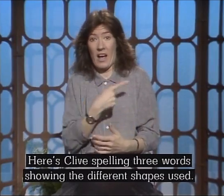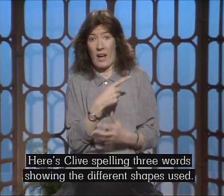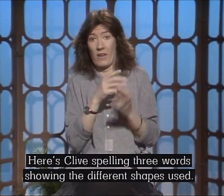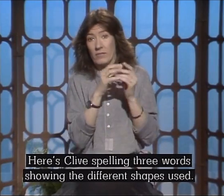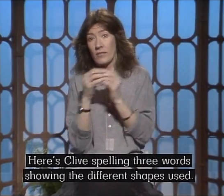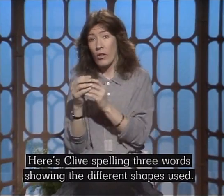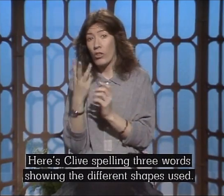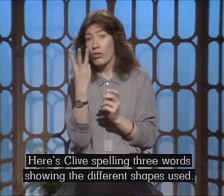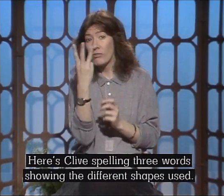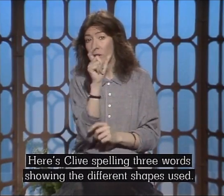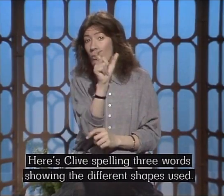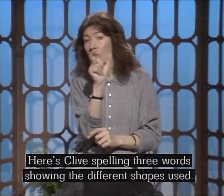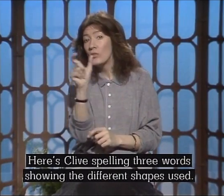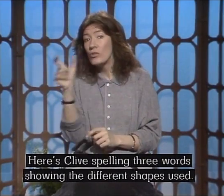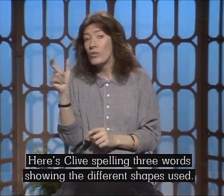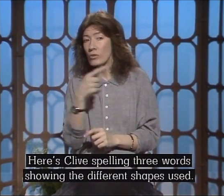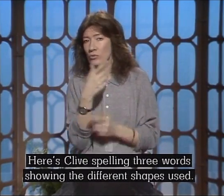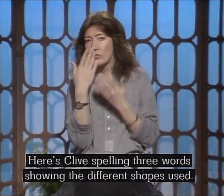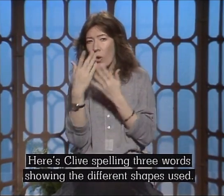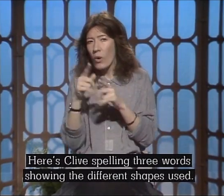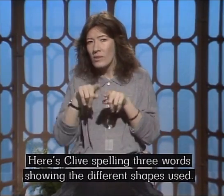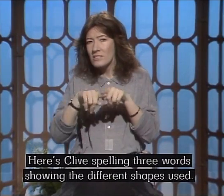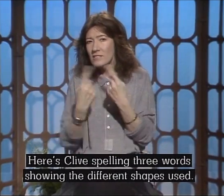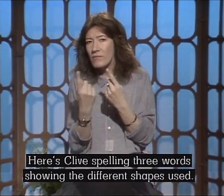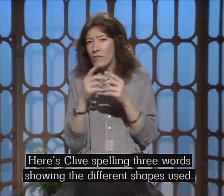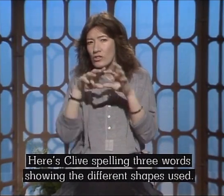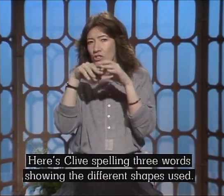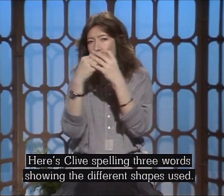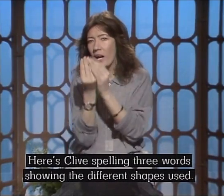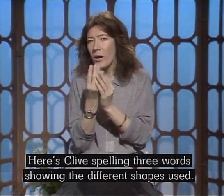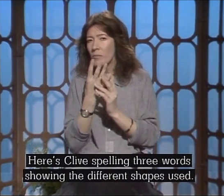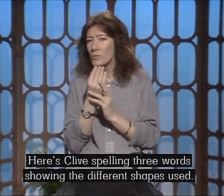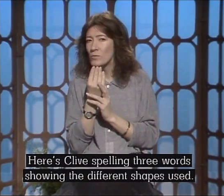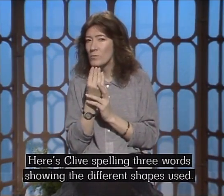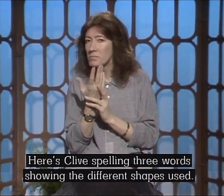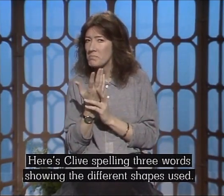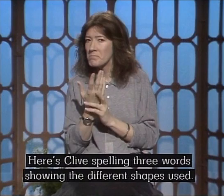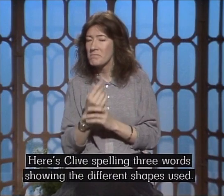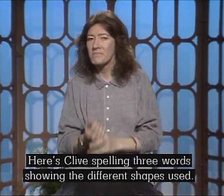Here's Clive spelling 3 words showing the different shapes used.